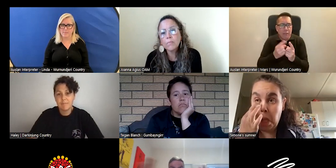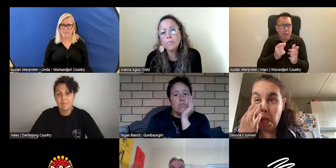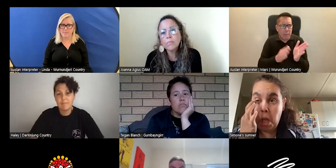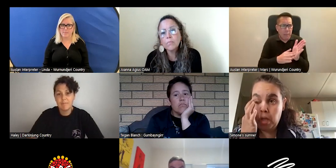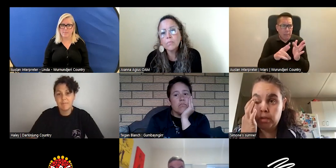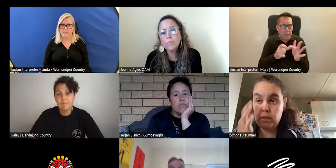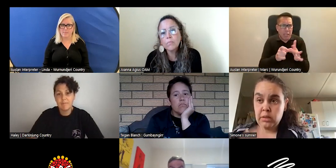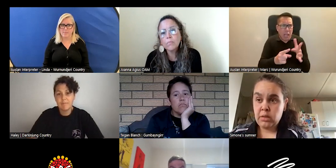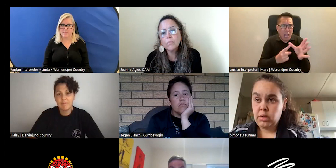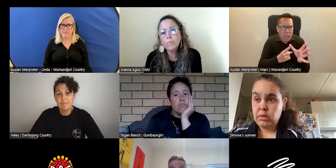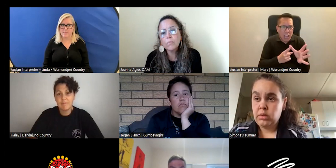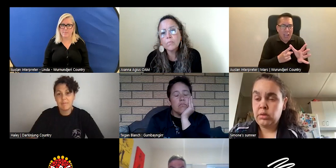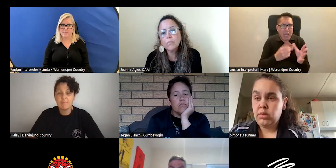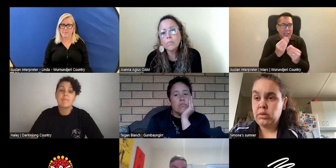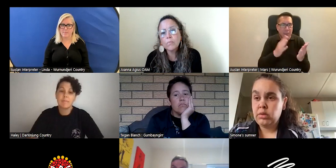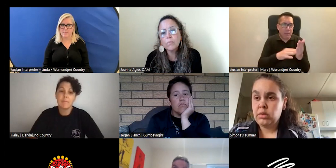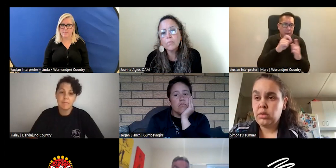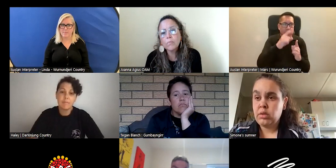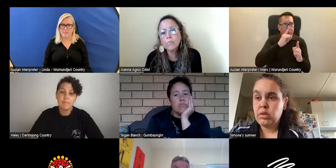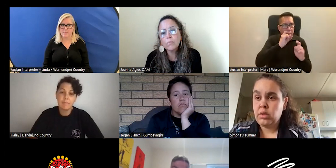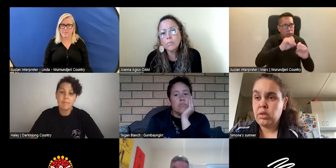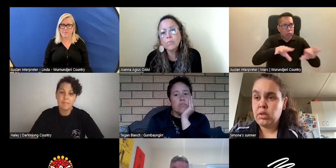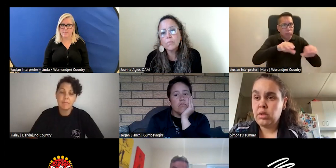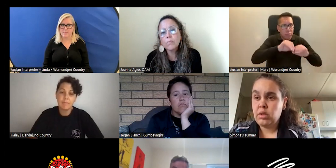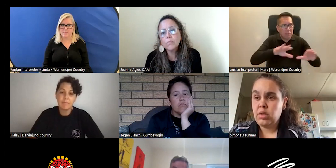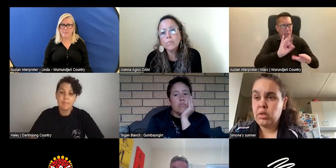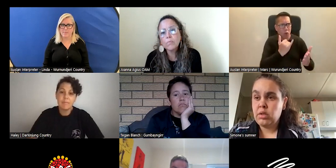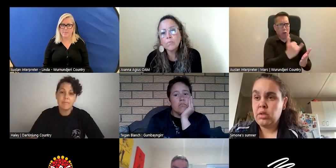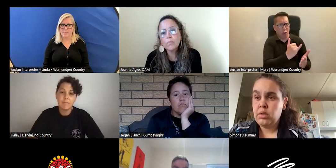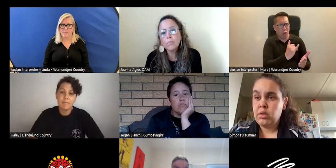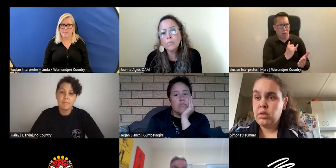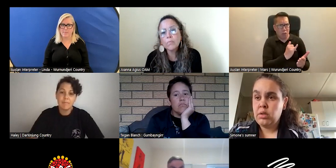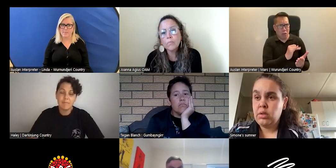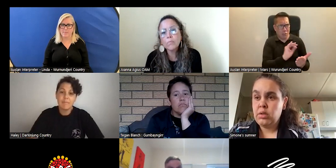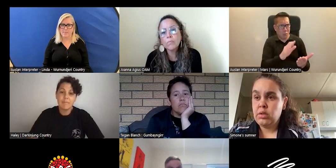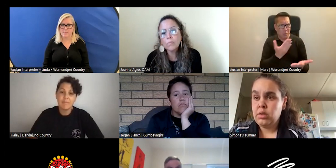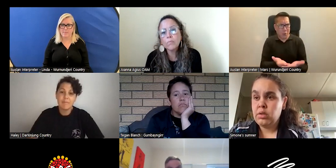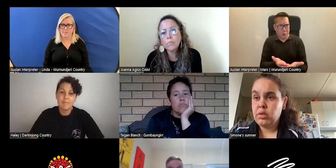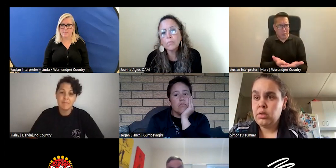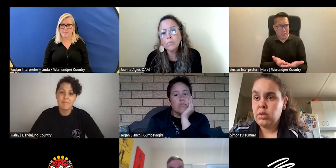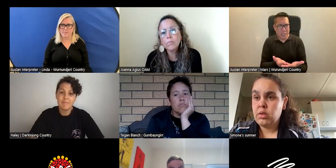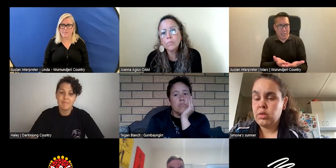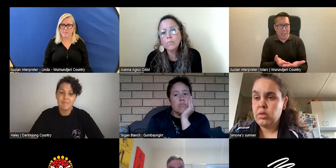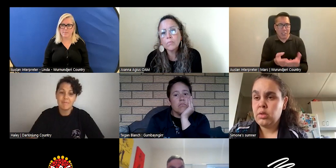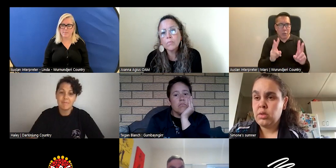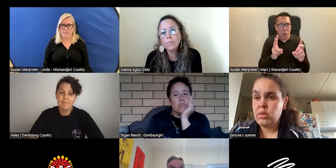what's being buffed out with some politicians is not what's being proposed. And that's where they call that sort